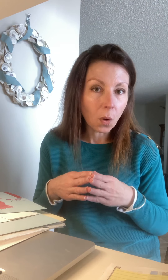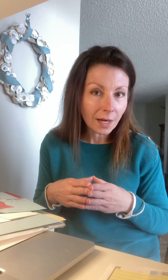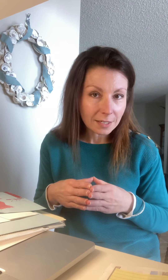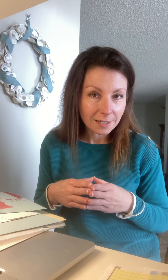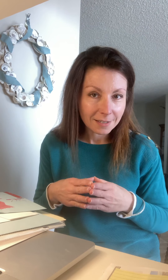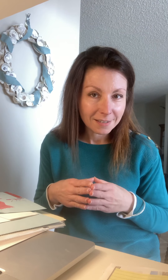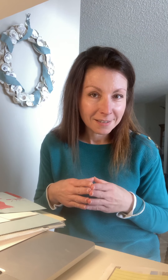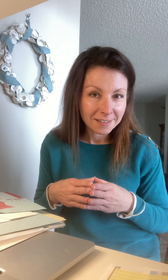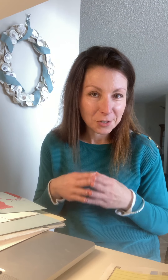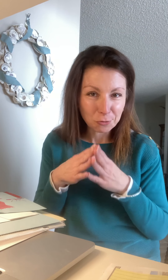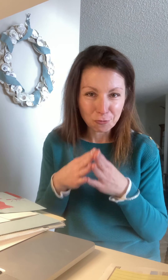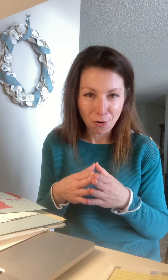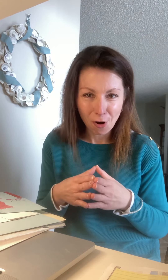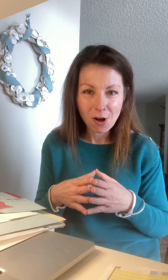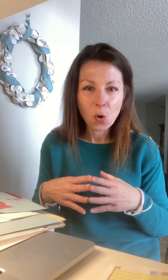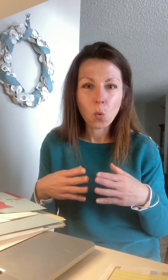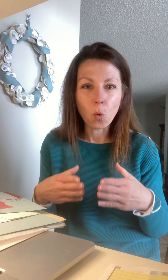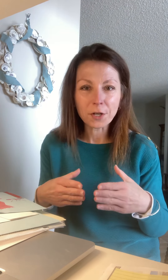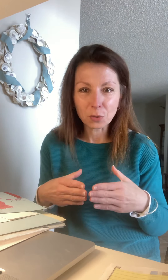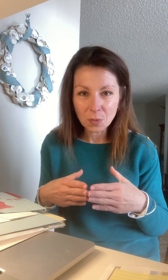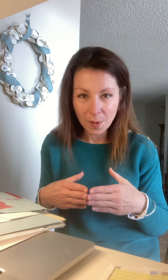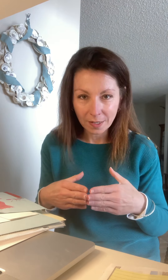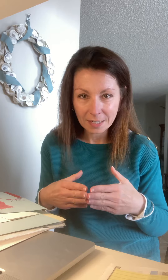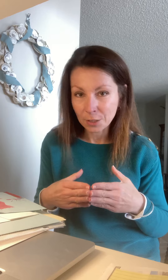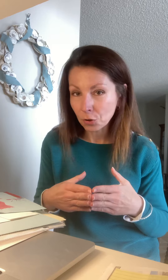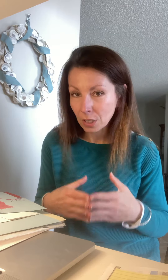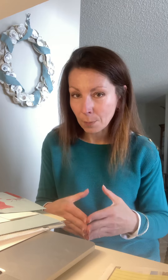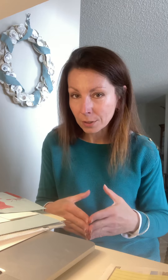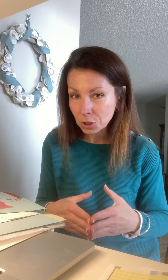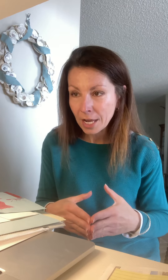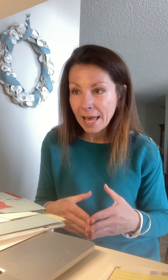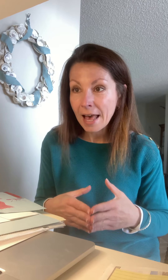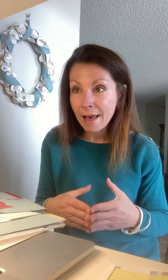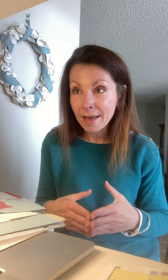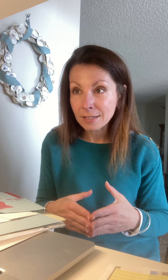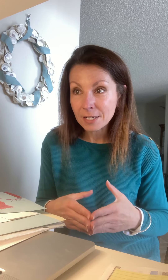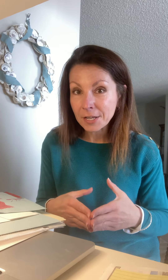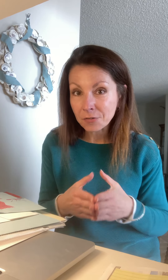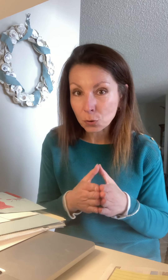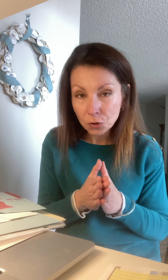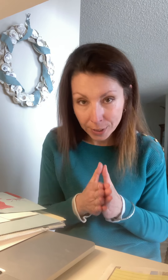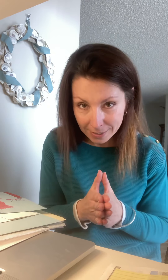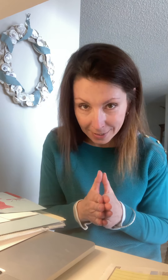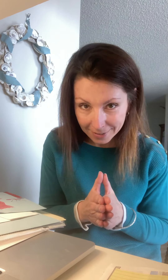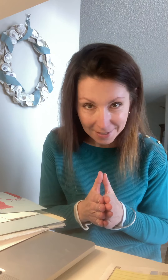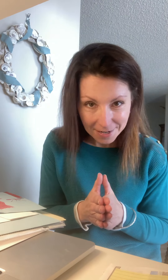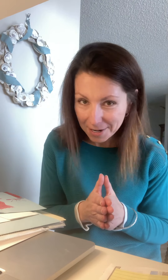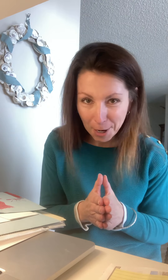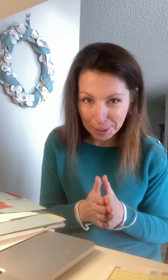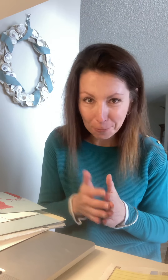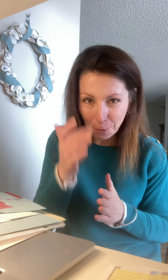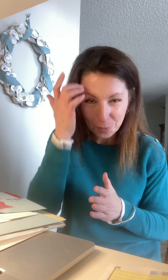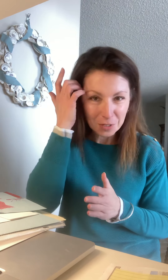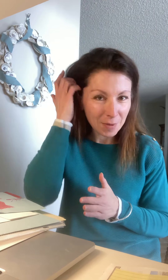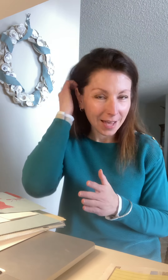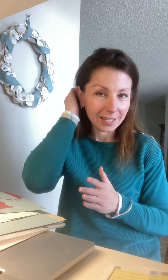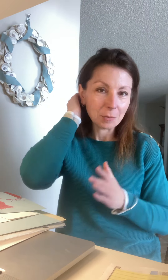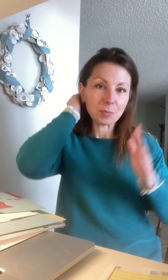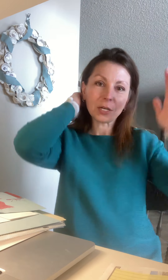what you draw, what you depict in your image. And if you trace it, I won't be mad because